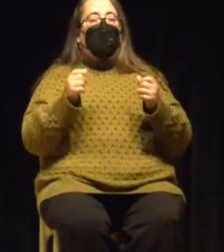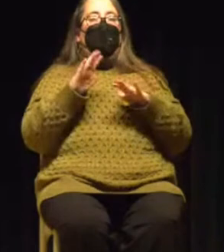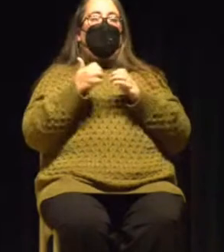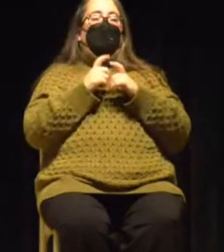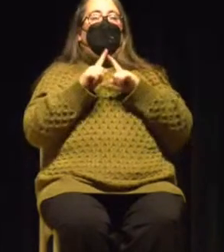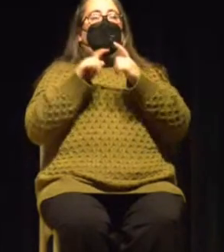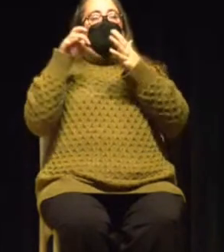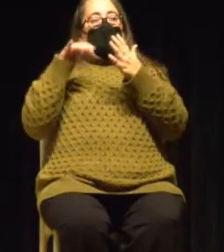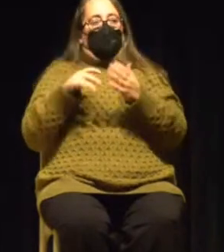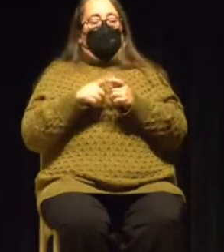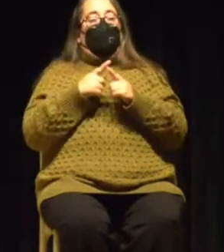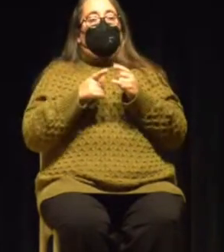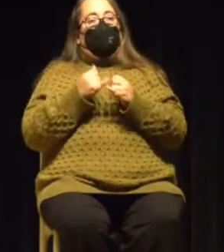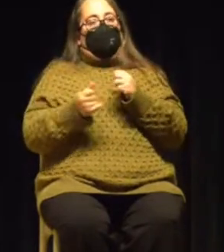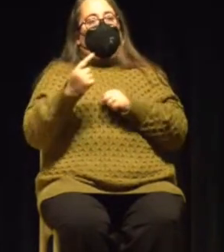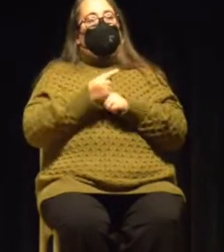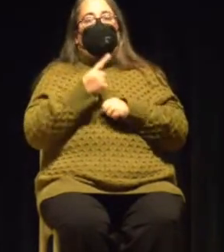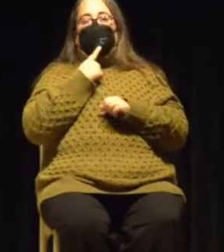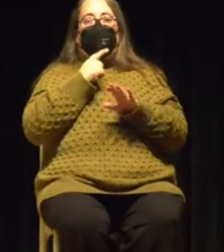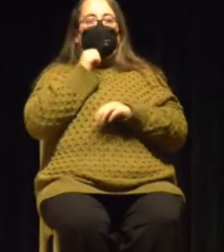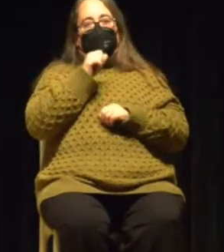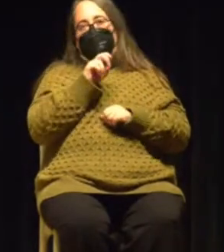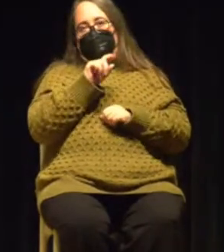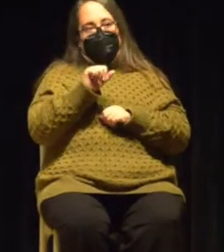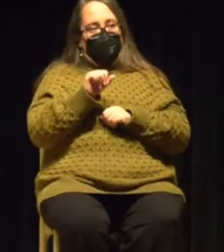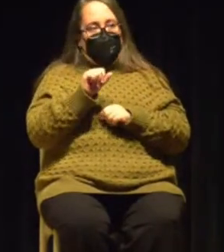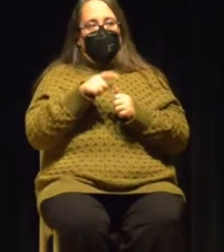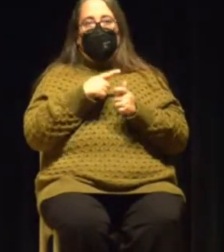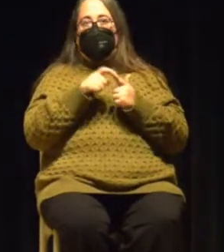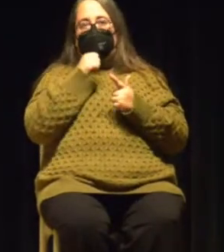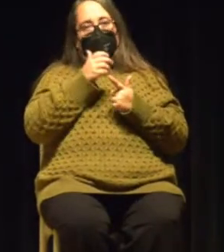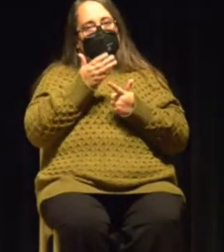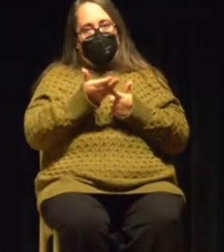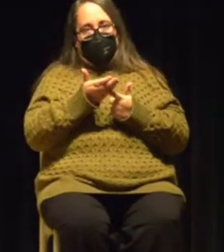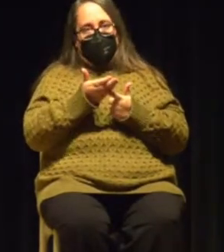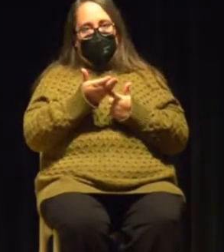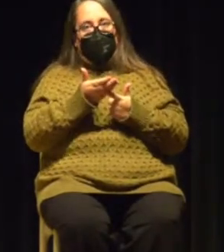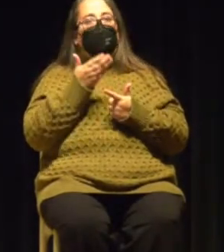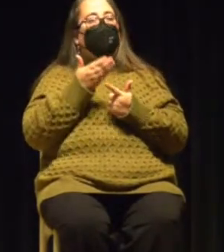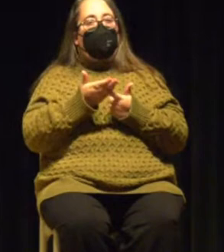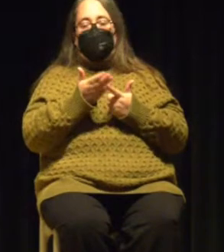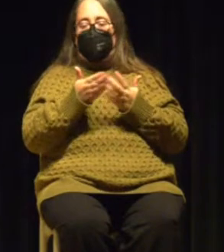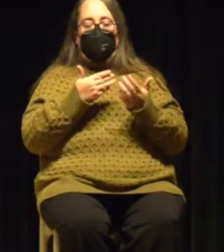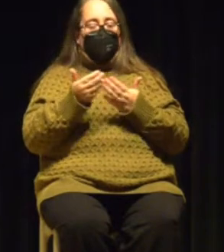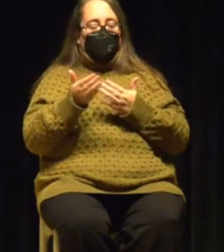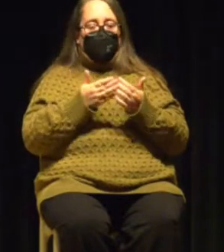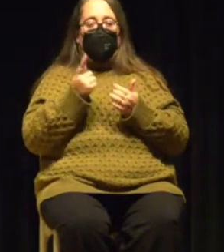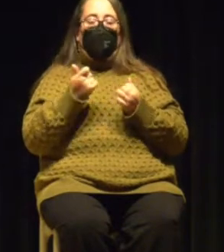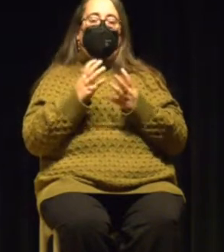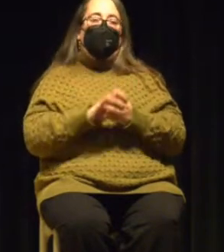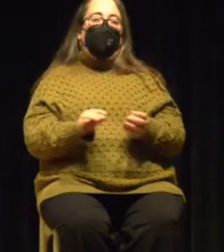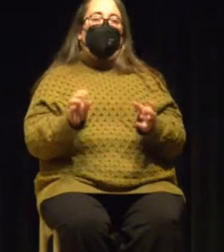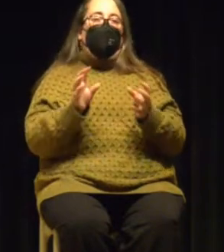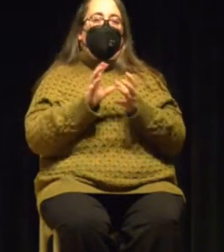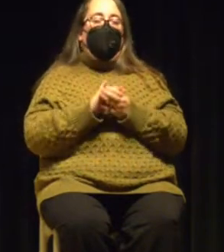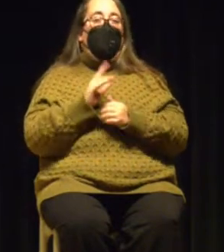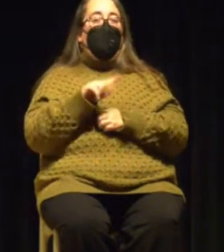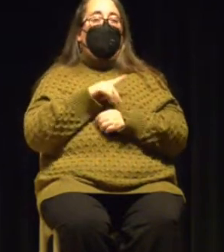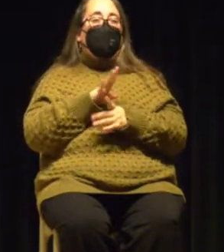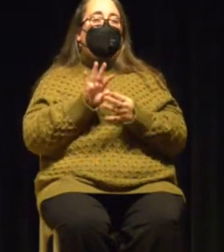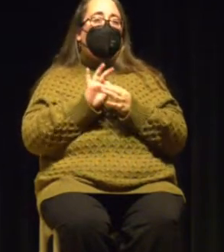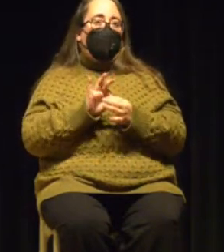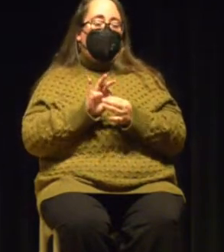studies, and at the end of the day, they're like, it's not data, it's not facts. Facts don't matter. It's always storytelling or a personal